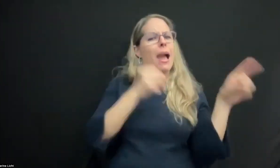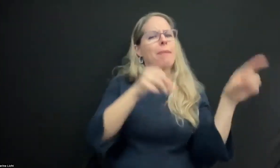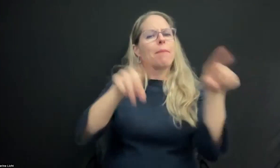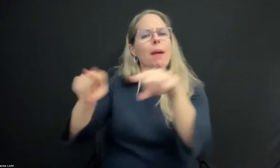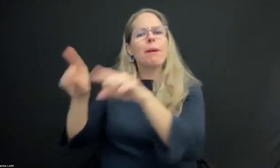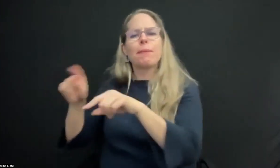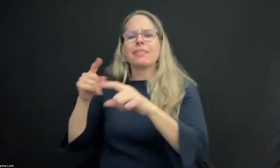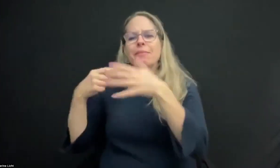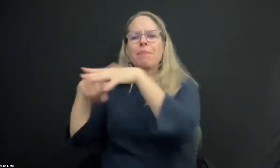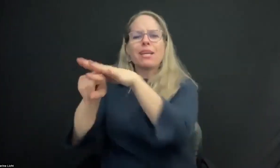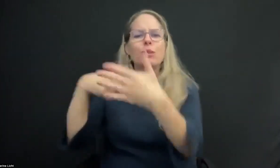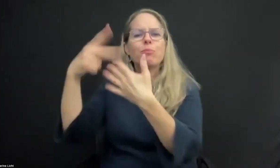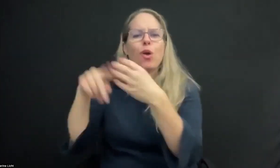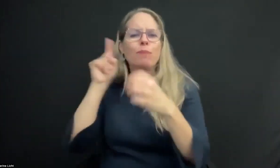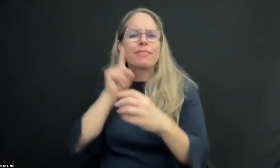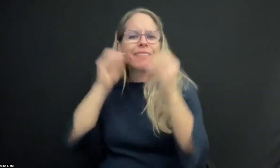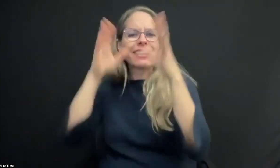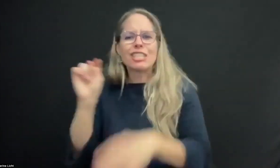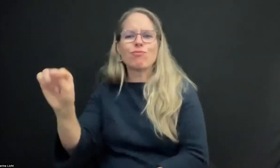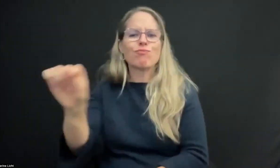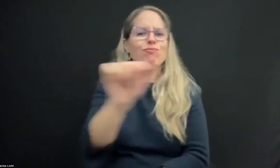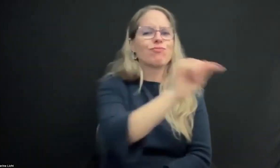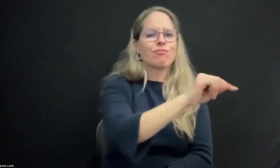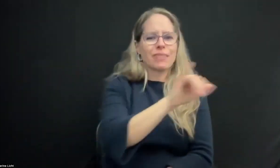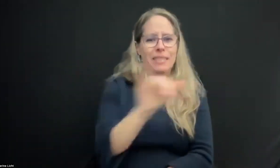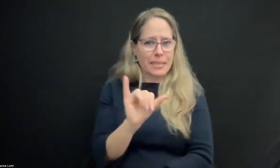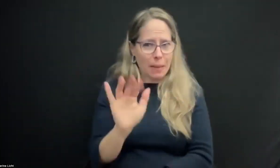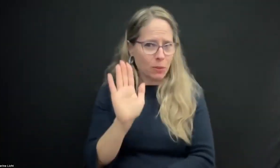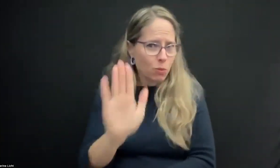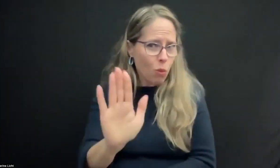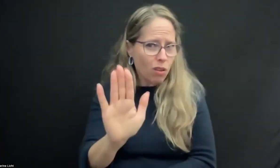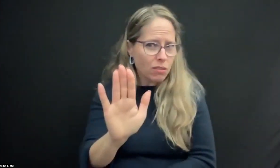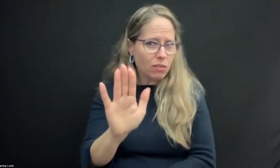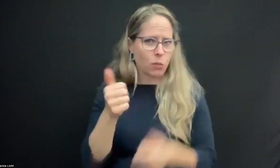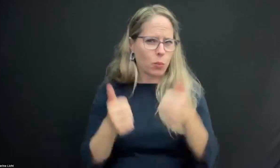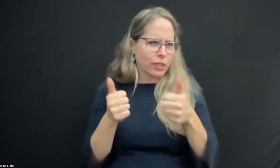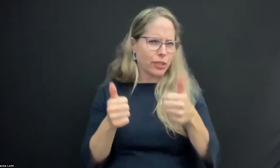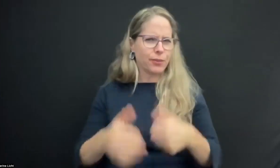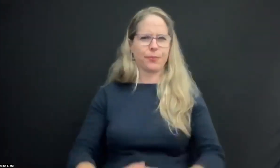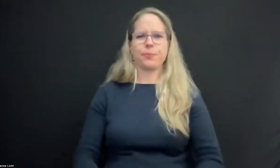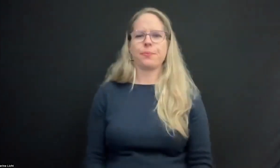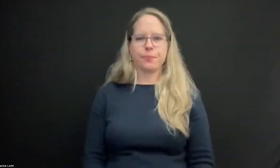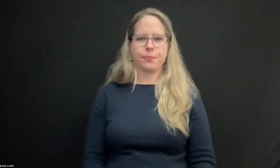just happening in mainstream programs all over the place? Do you think that other teachers have that same